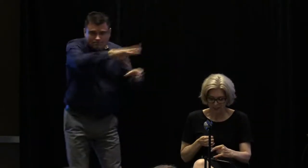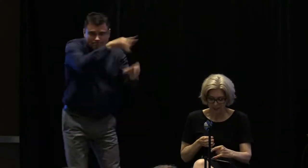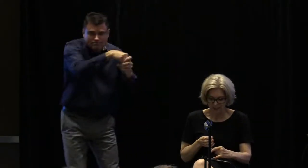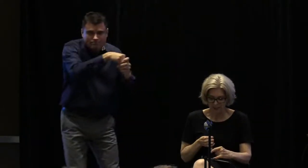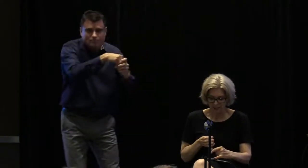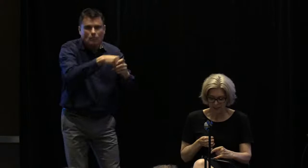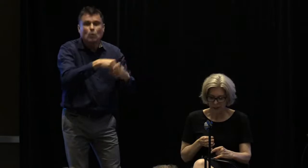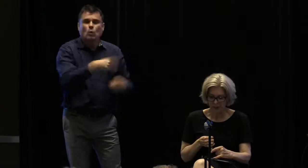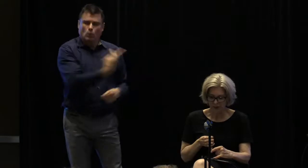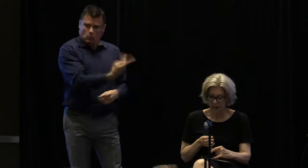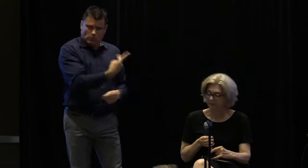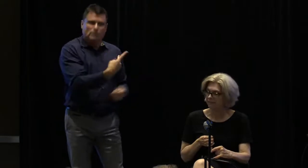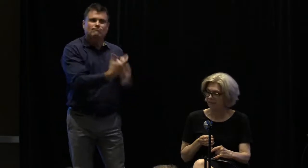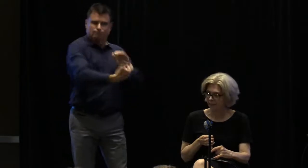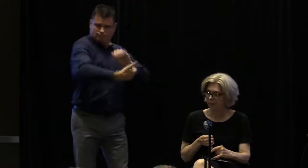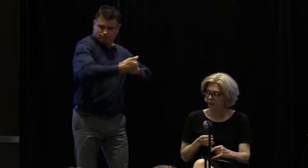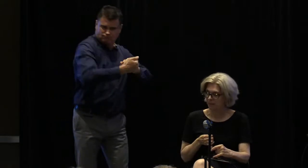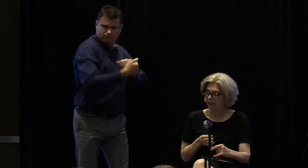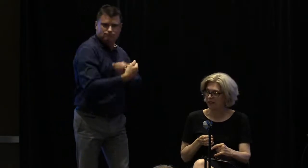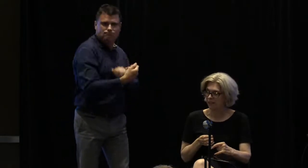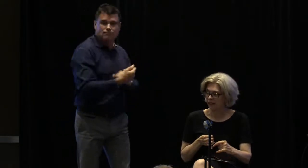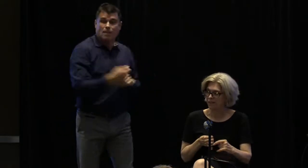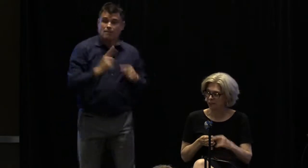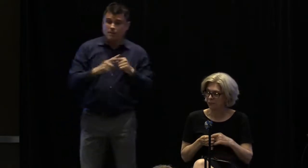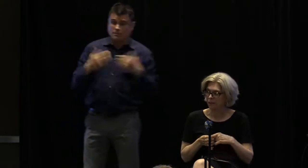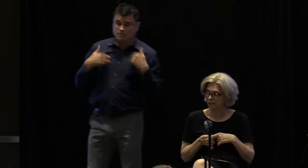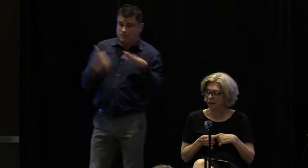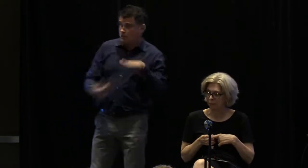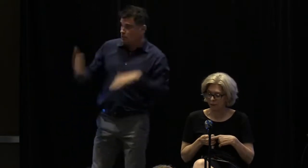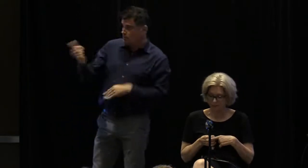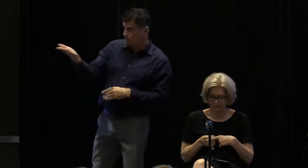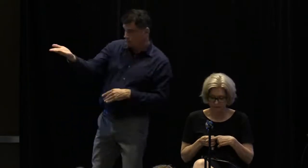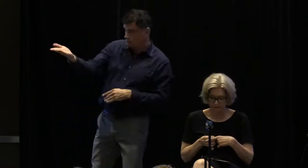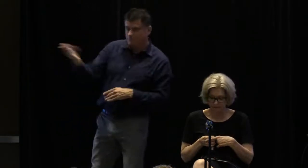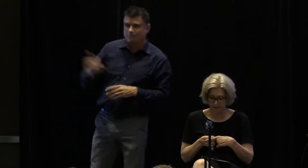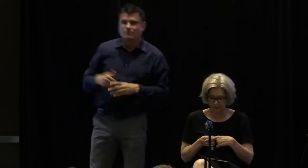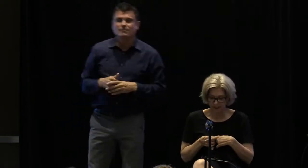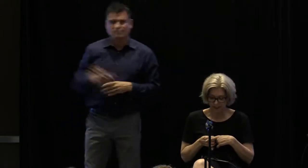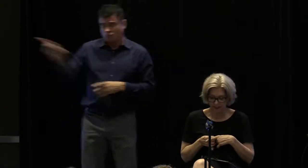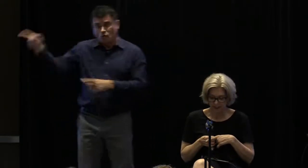And Minister, you were right that committee is going to be important.